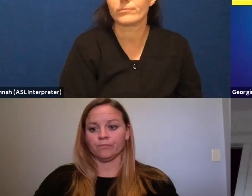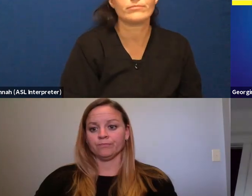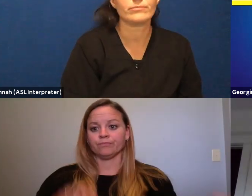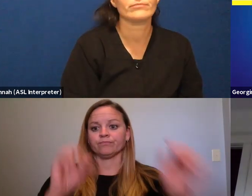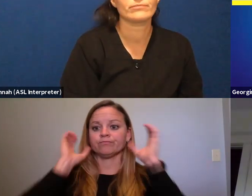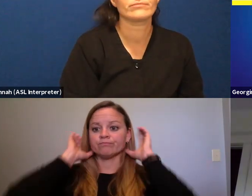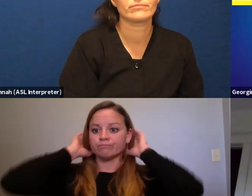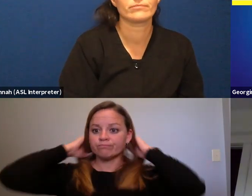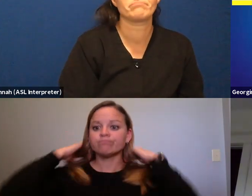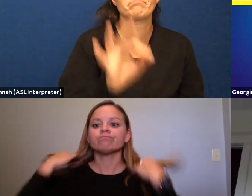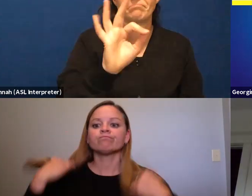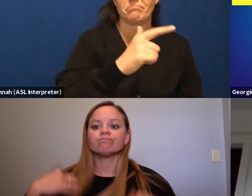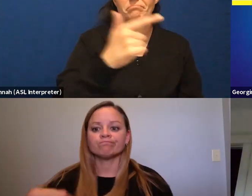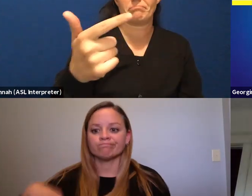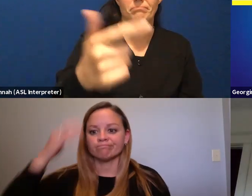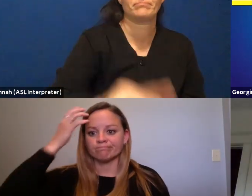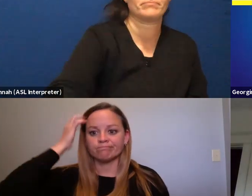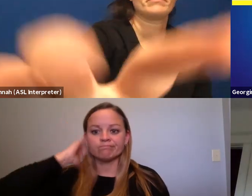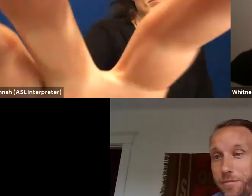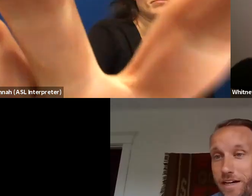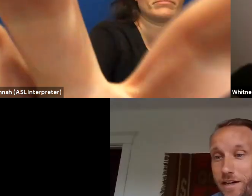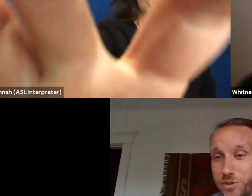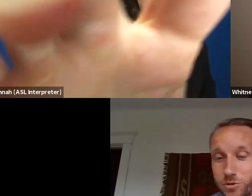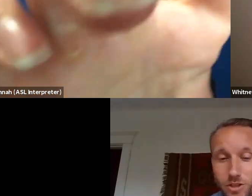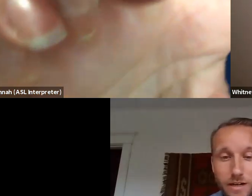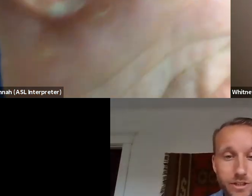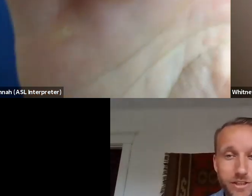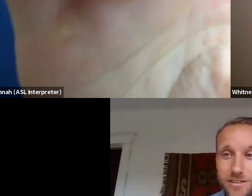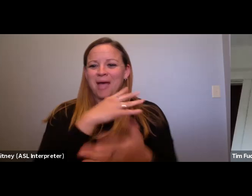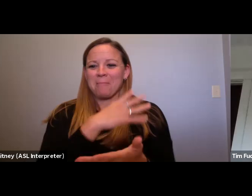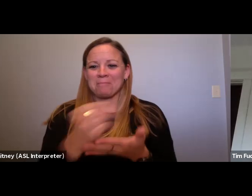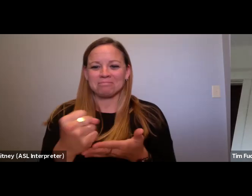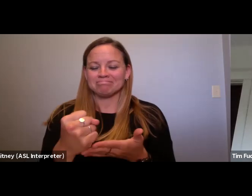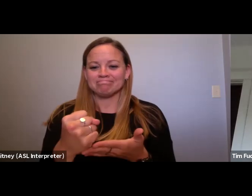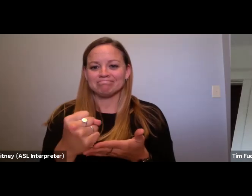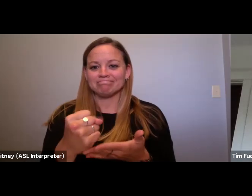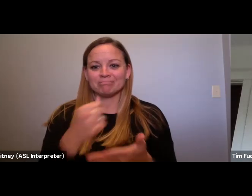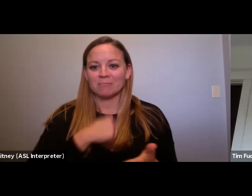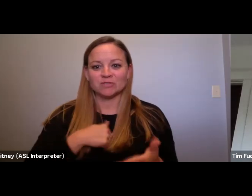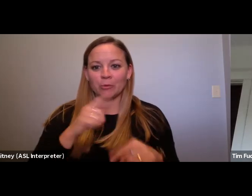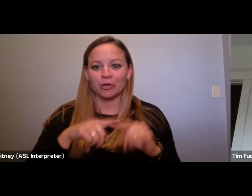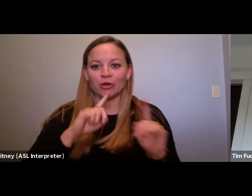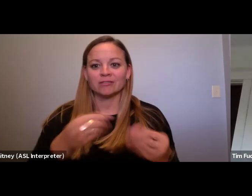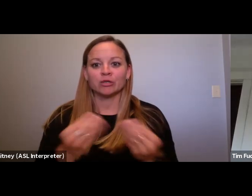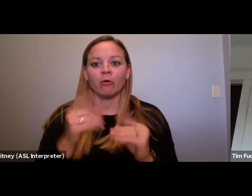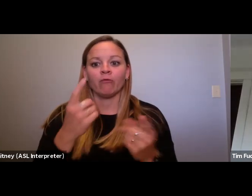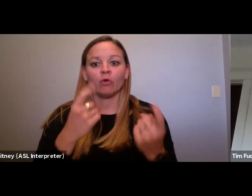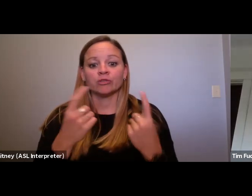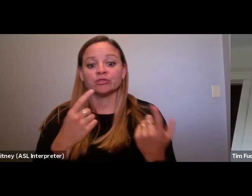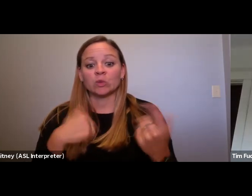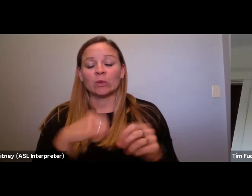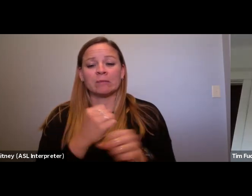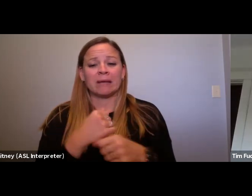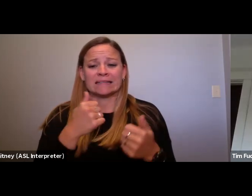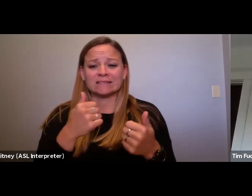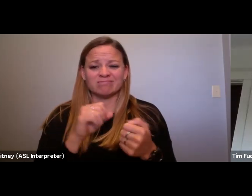Thanks, Gina. All right. We are out of time. I'm so sorry we couldn't get to more of the questions. We make every effort to